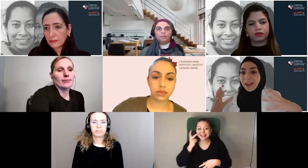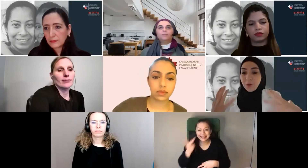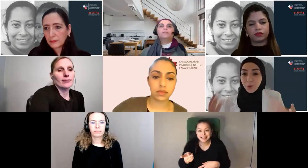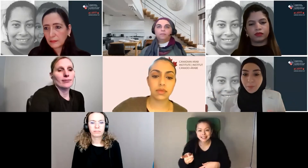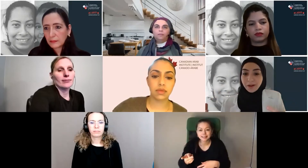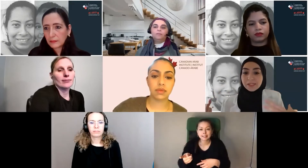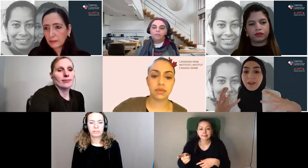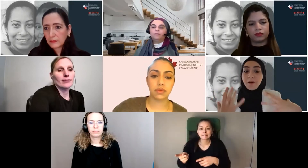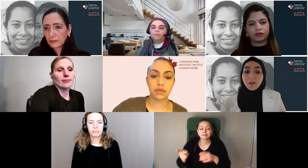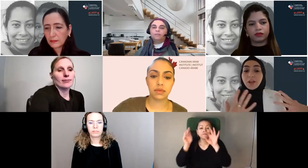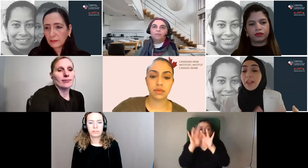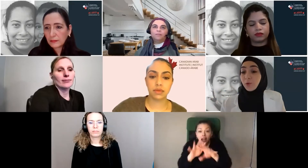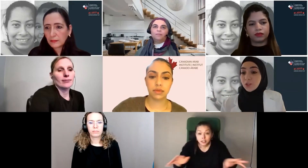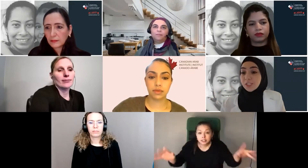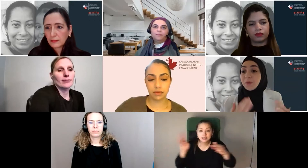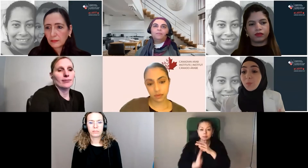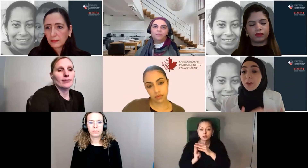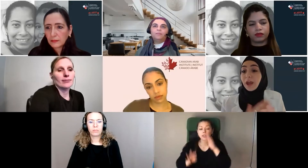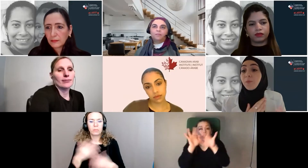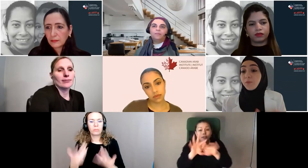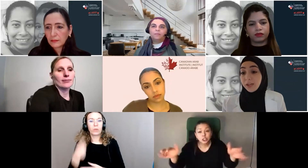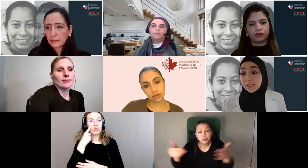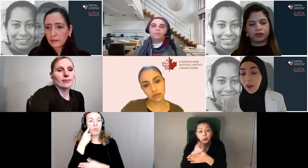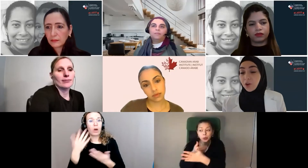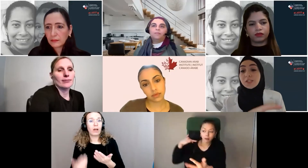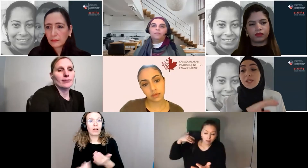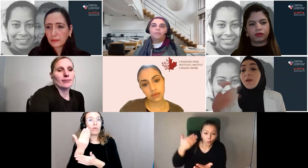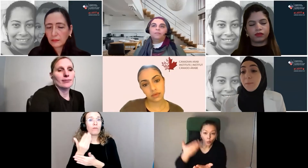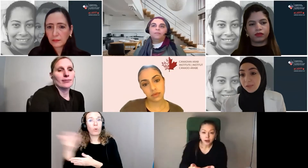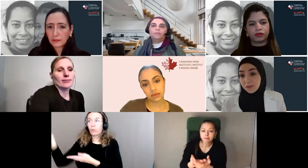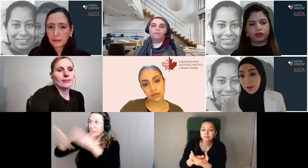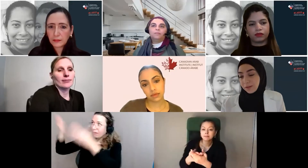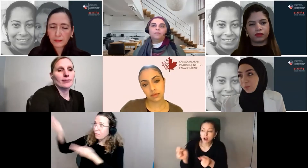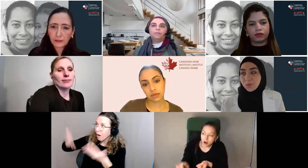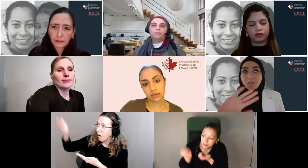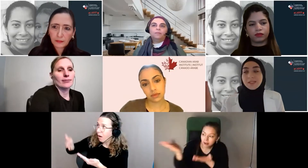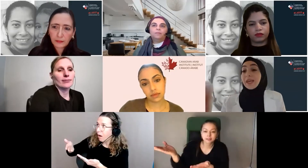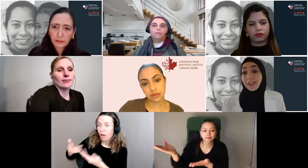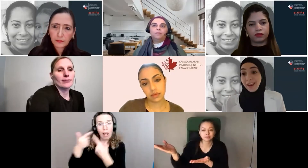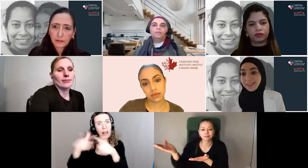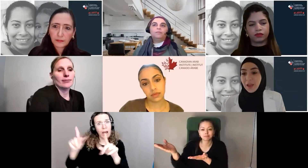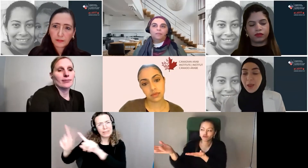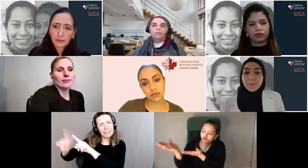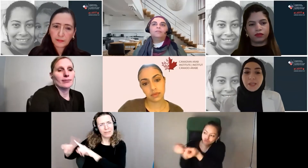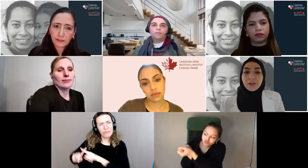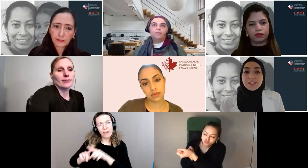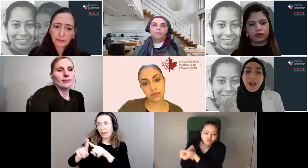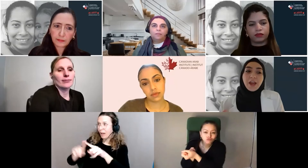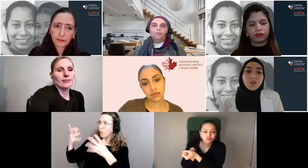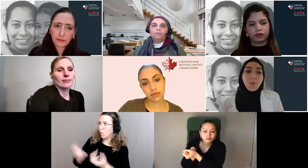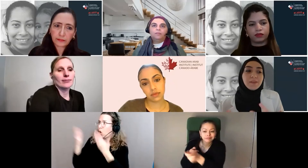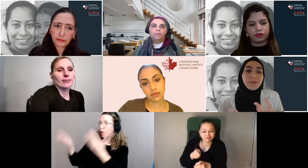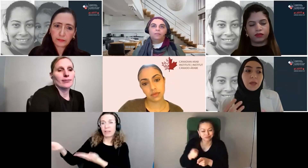immigrant and newcomers culture and languages being spoken and provided across mental health services in Canada, because